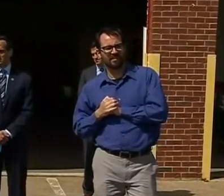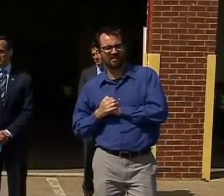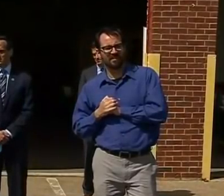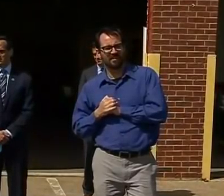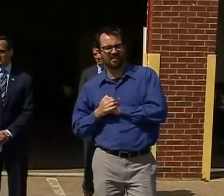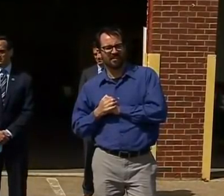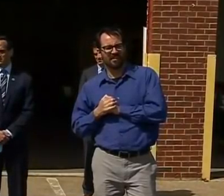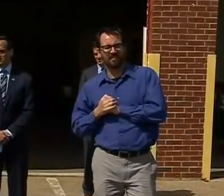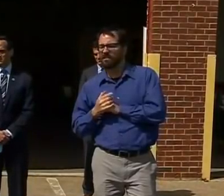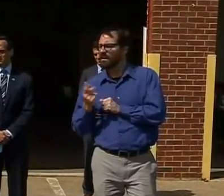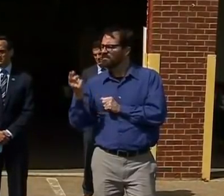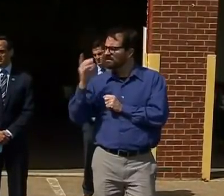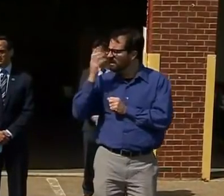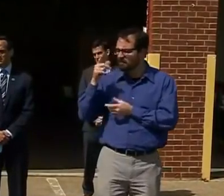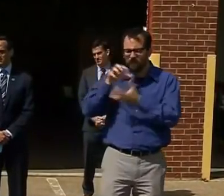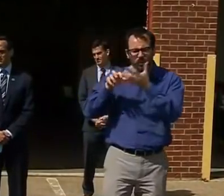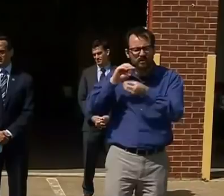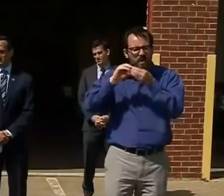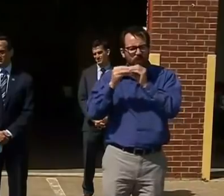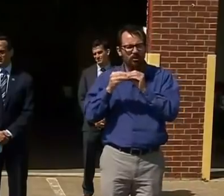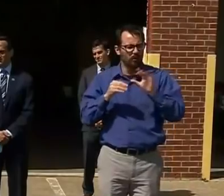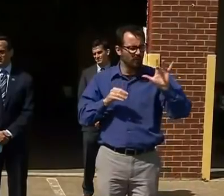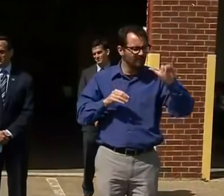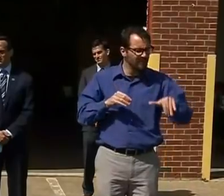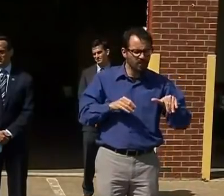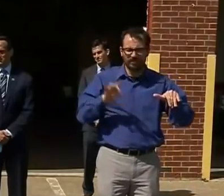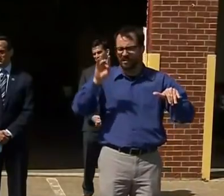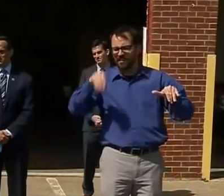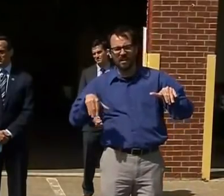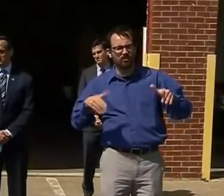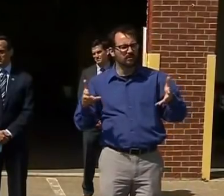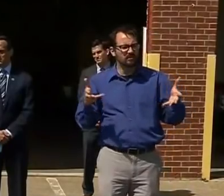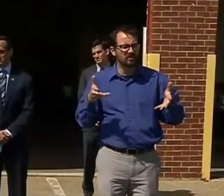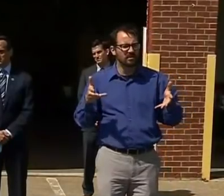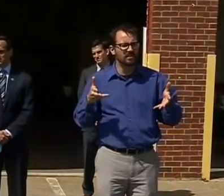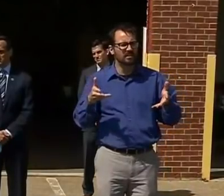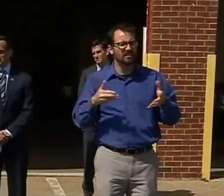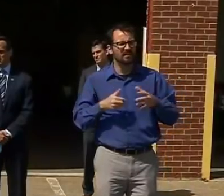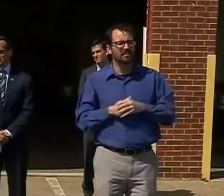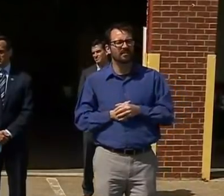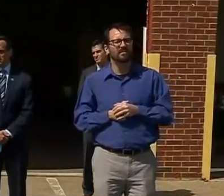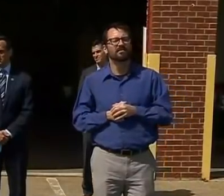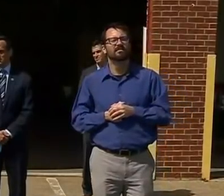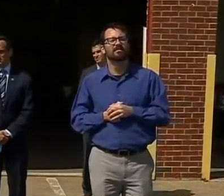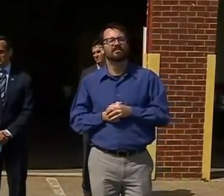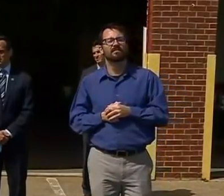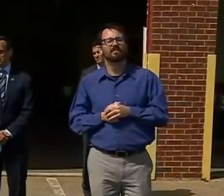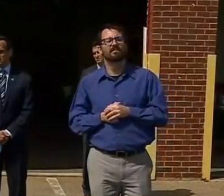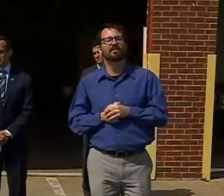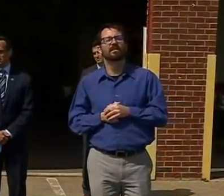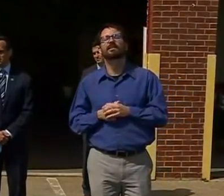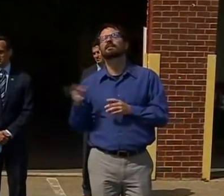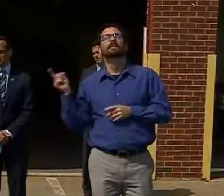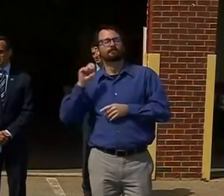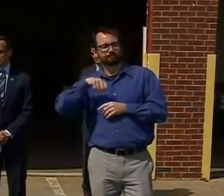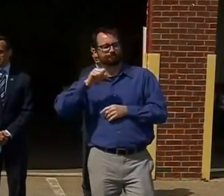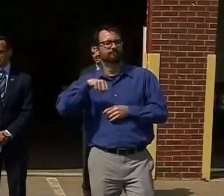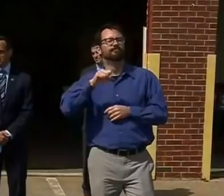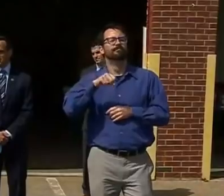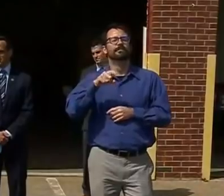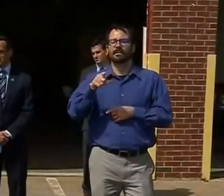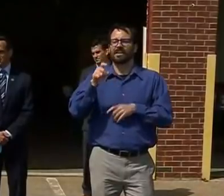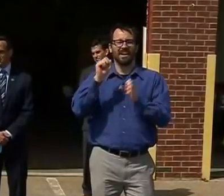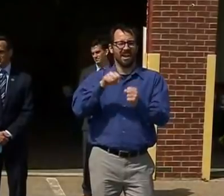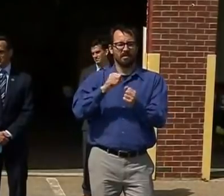preliminary work. I think that, at least speaking for our hospital system, we're confident being at that level. But the plan from a